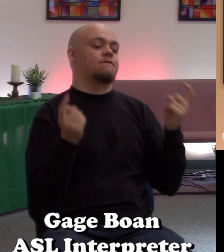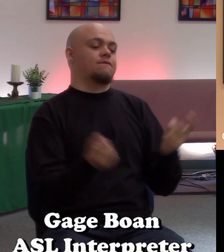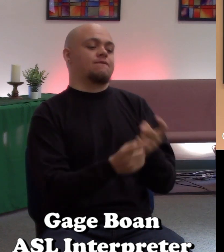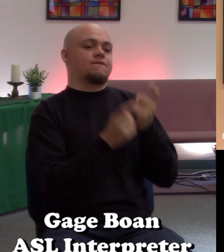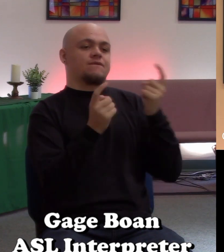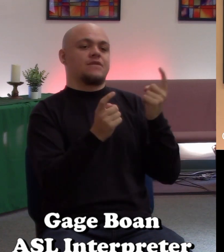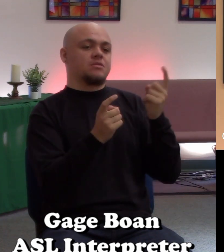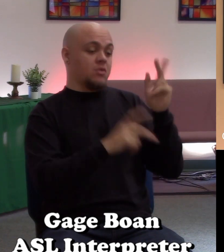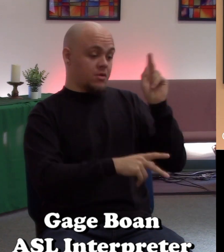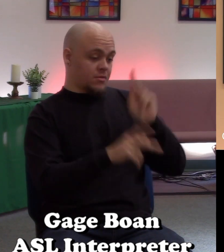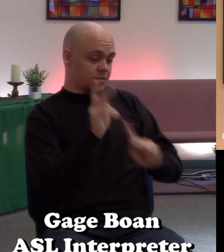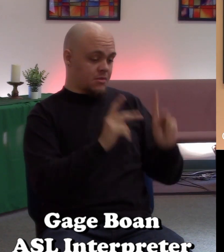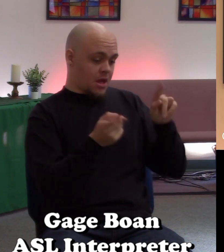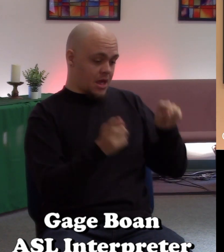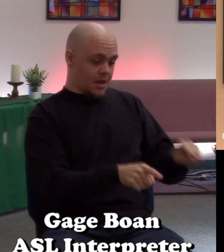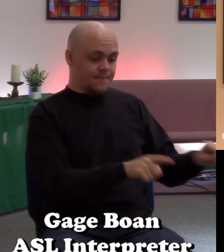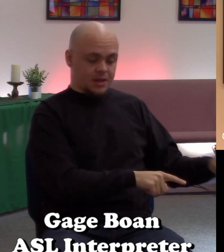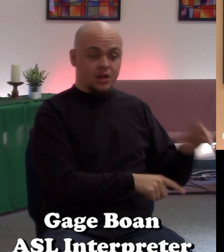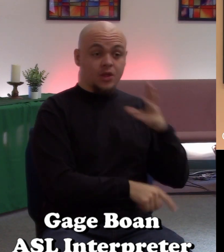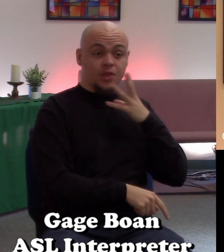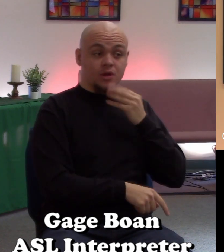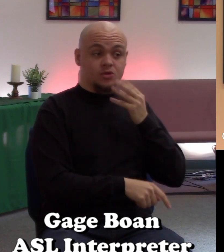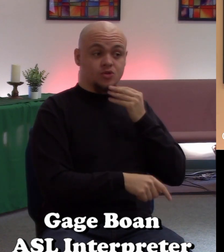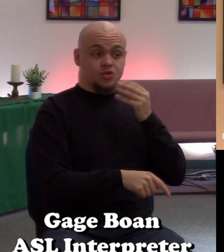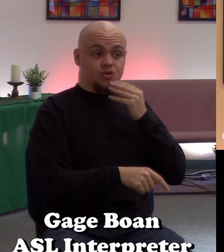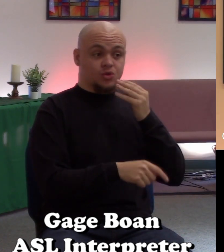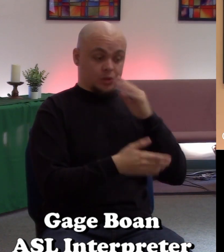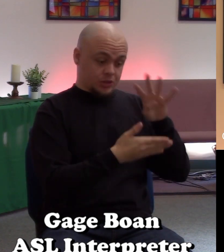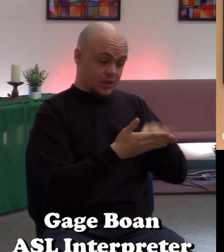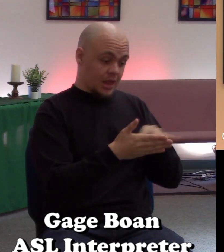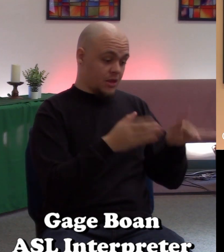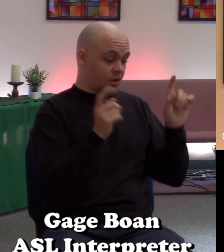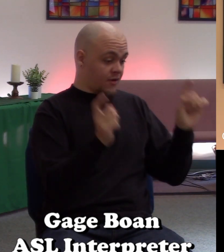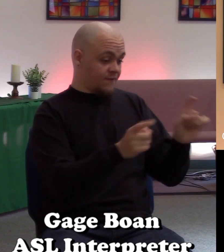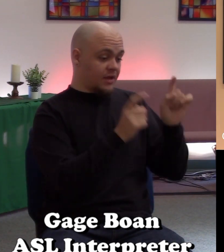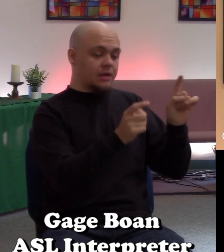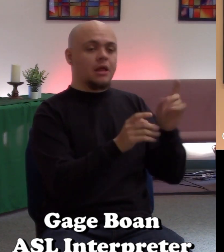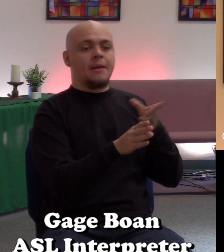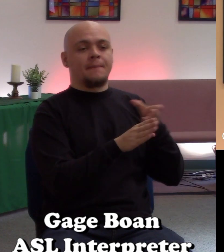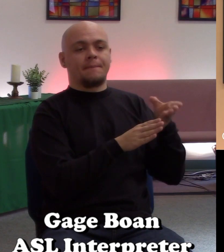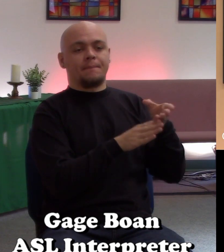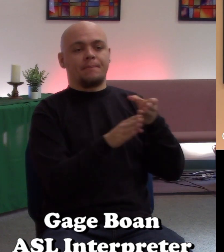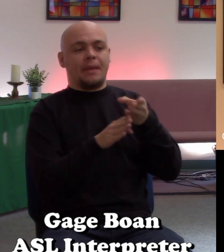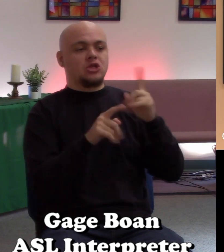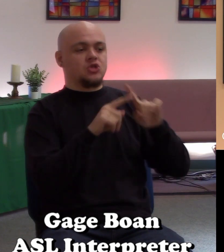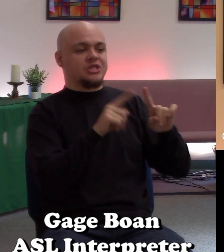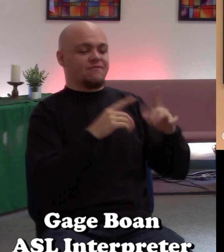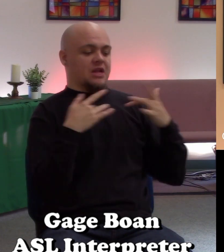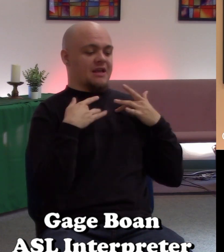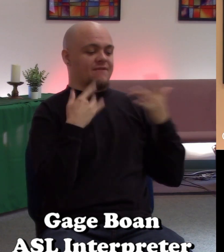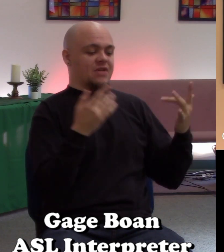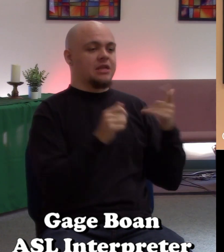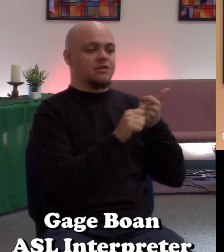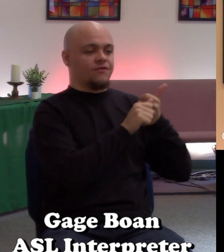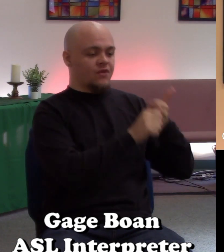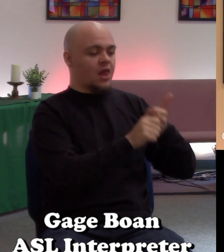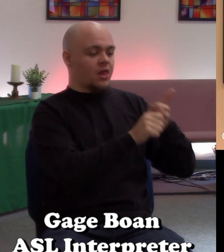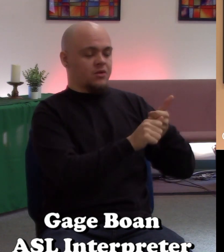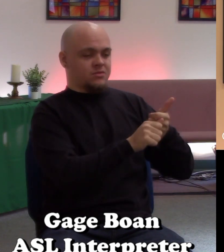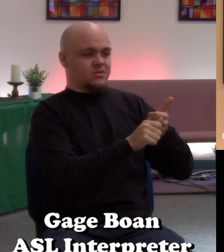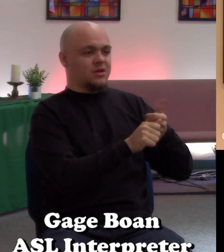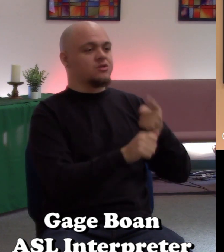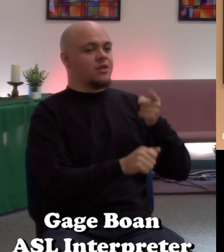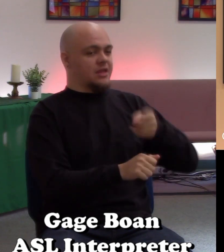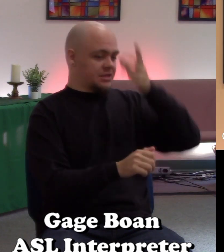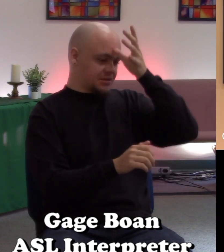And you have to pick one of the festivals of the Jewish calendar when things are going to happen. That the Jewish calendar of festivals represent all these major events